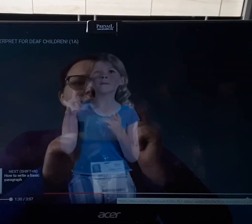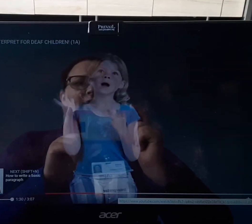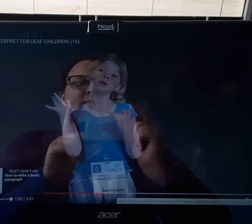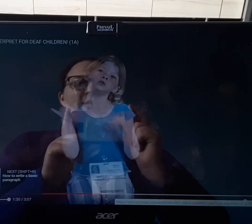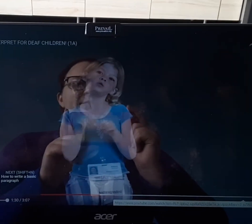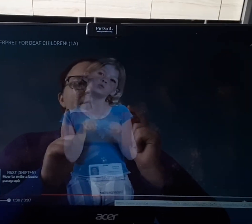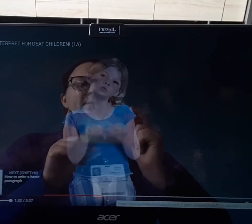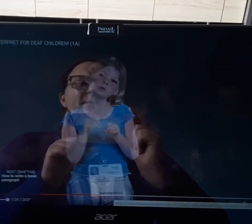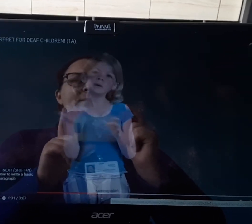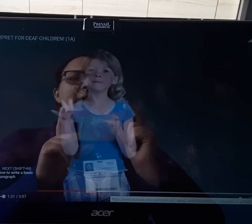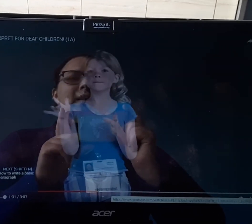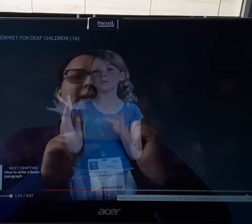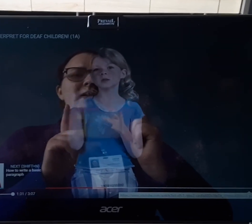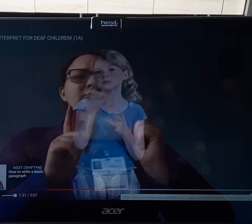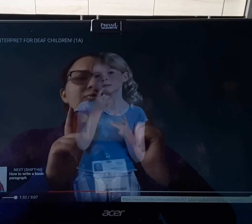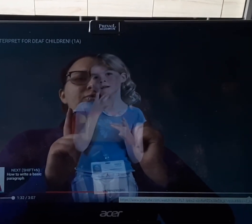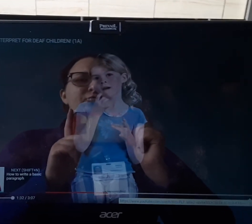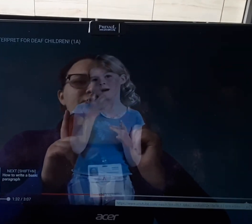Like ballet shoes,